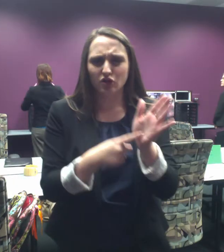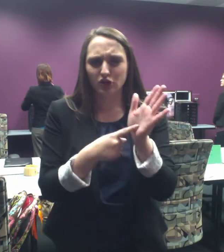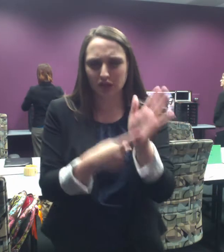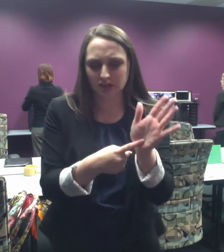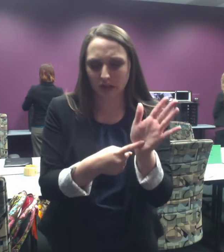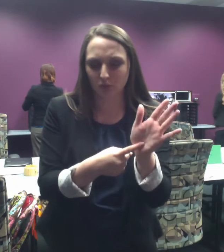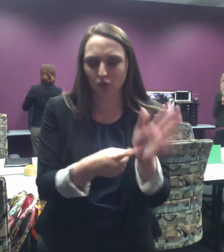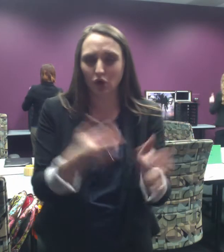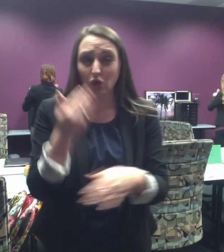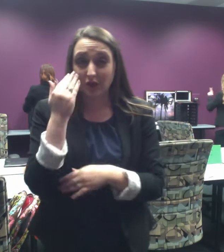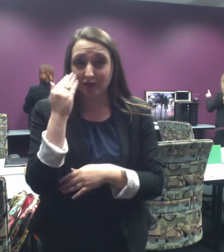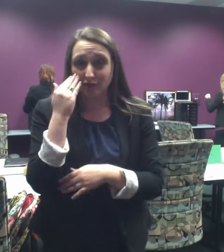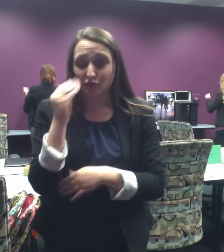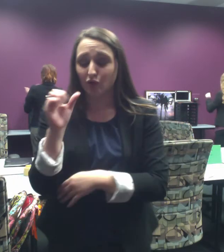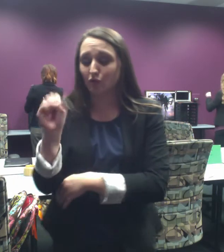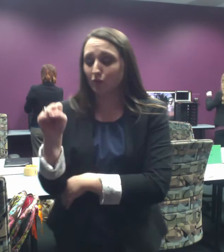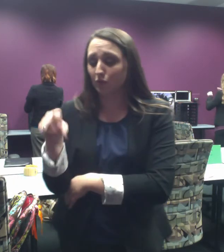Is this sponge saturated?